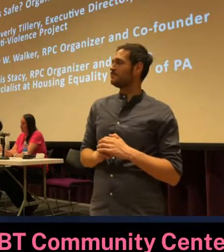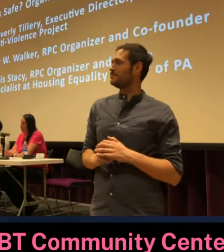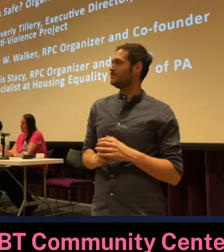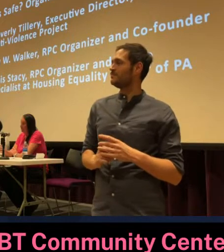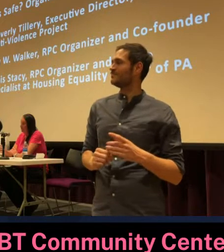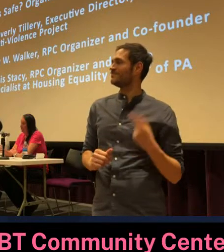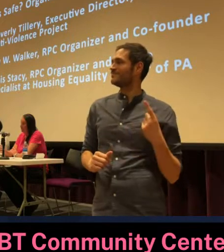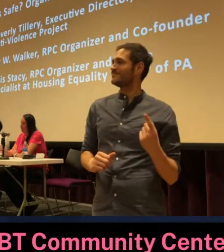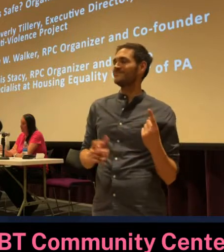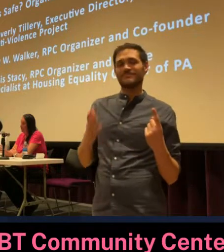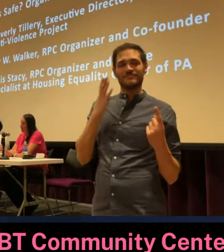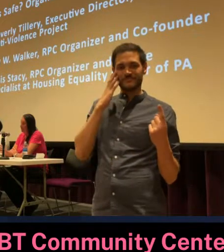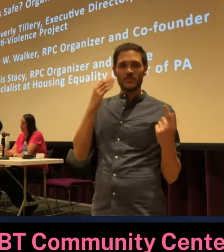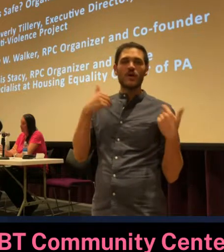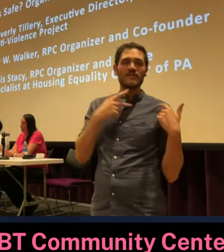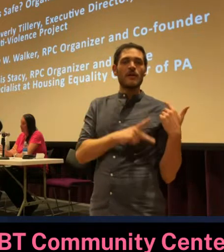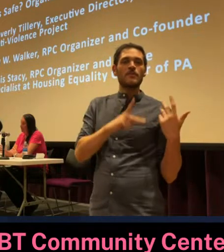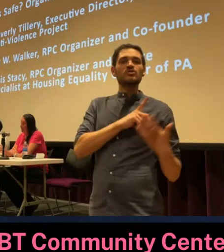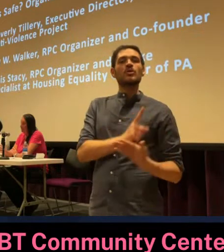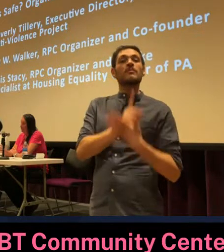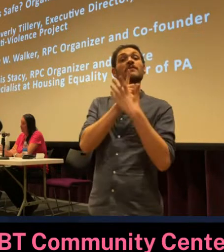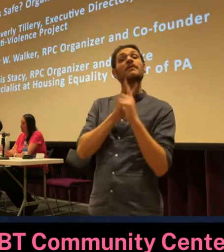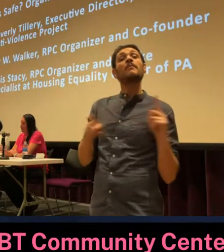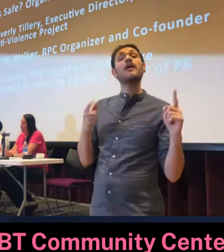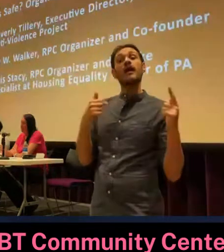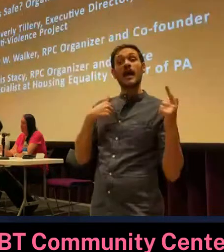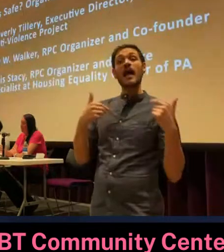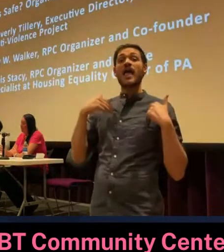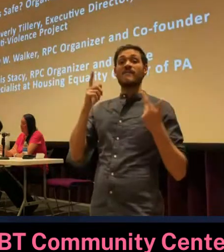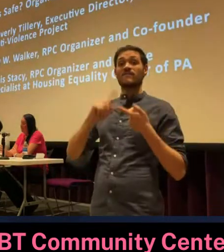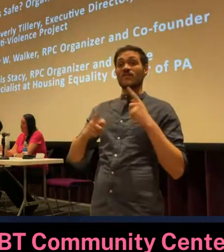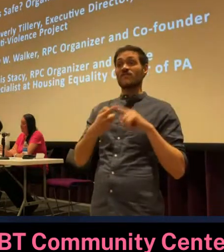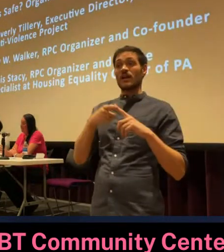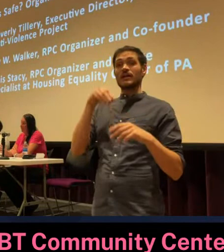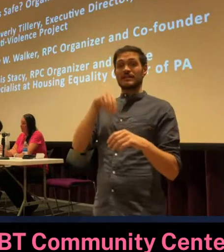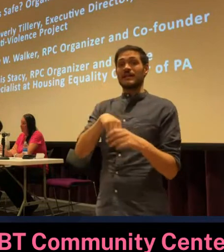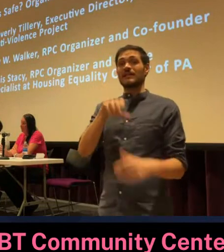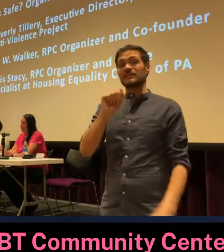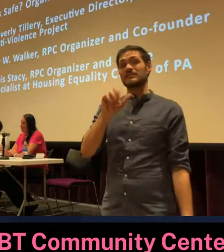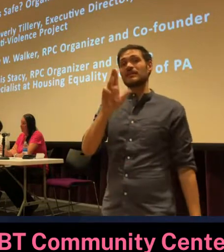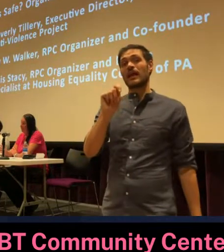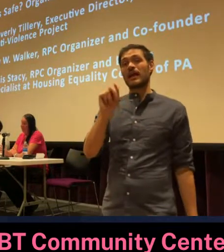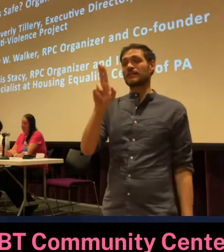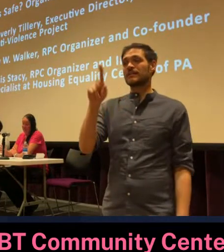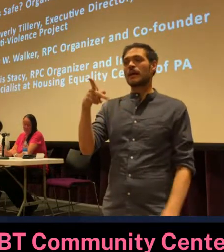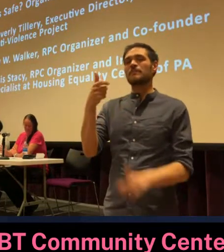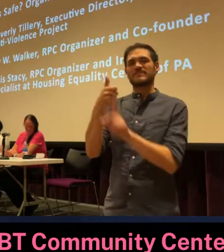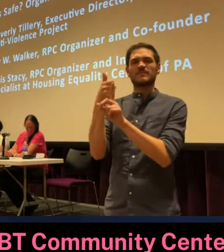of personal privilege, I do have a friend, an ACT UP veteran,